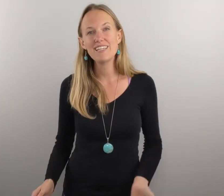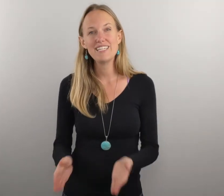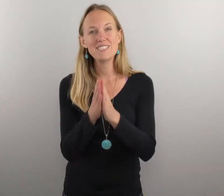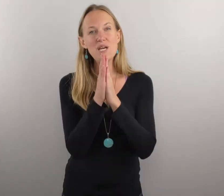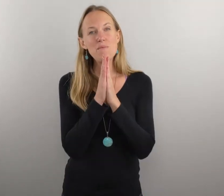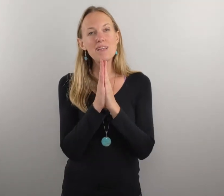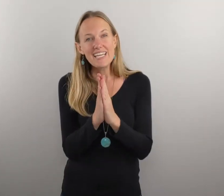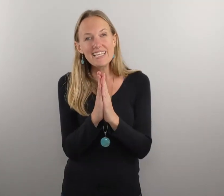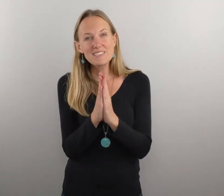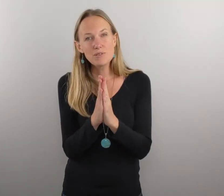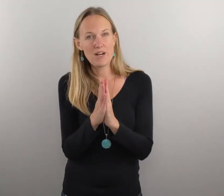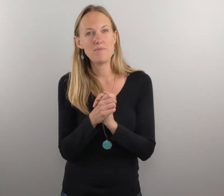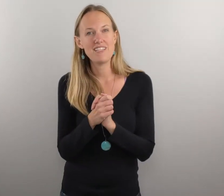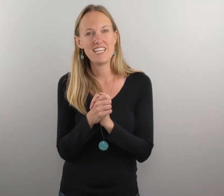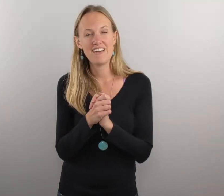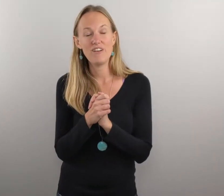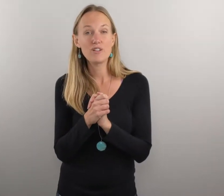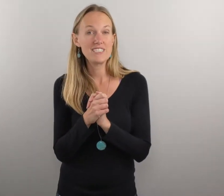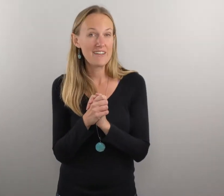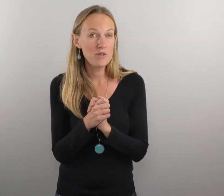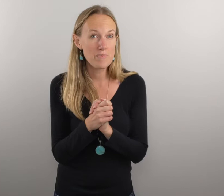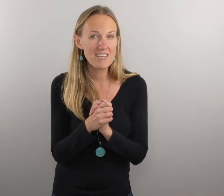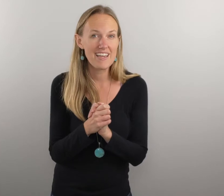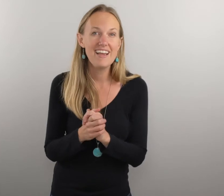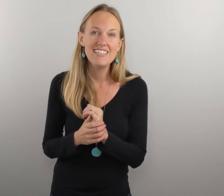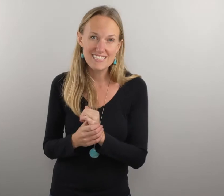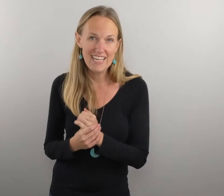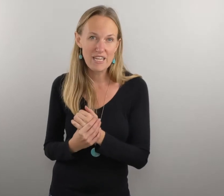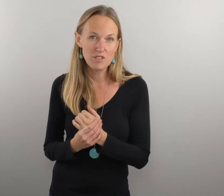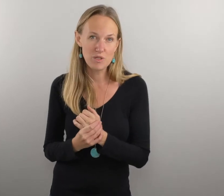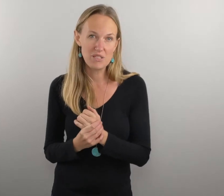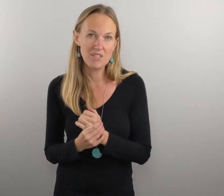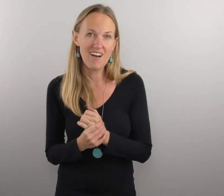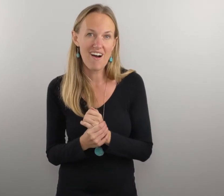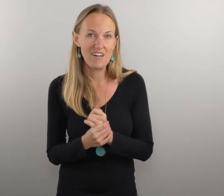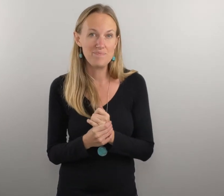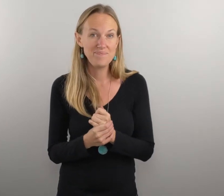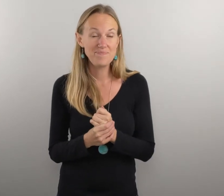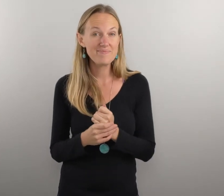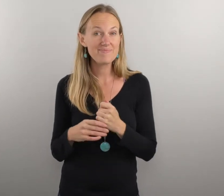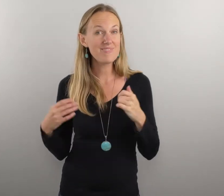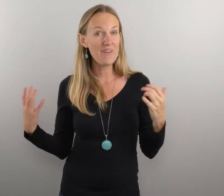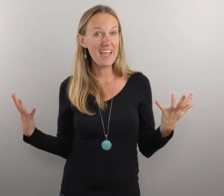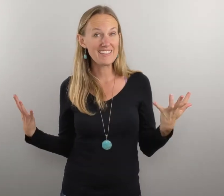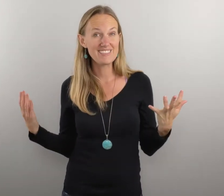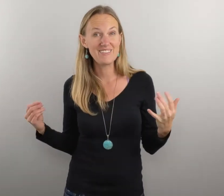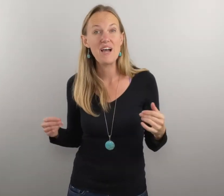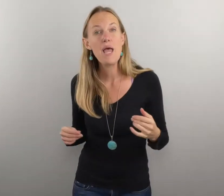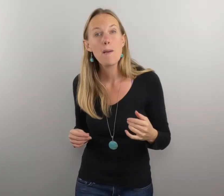least, please subscribe to the channel or check out the website, signlanguageworship.com. Okay, so